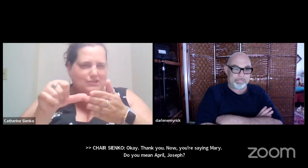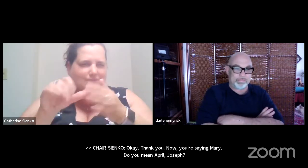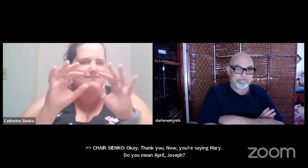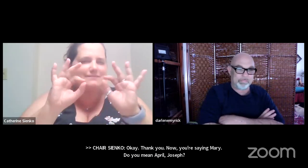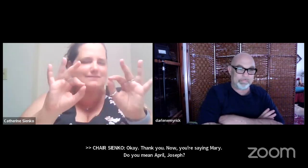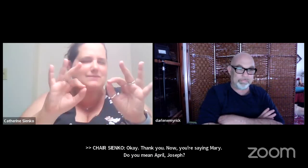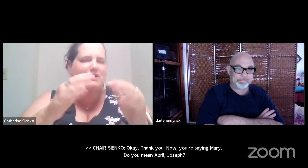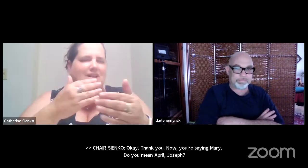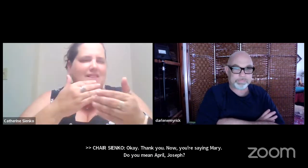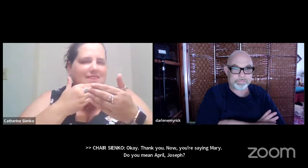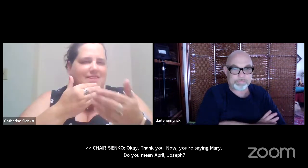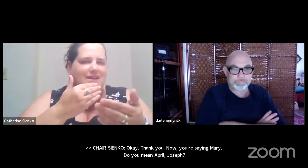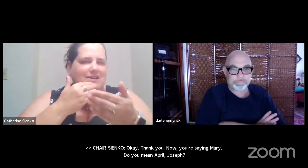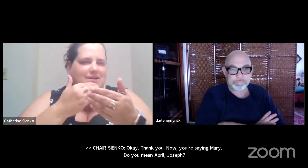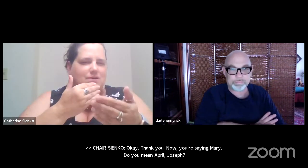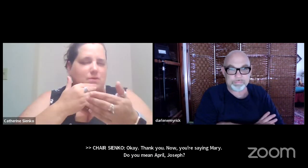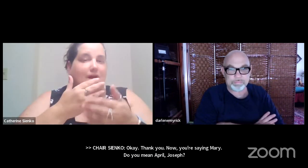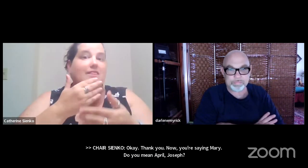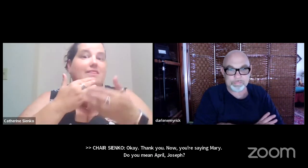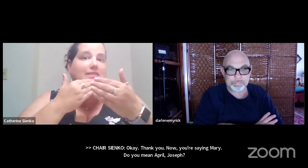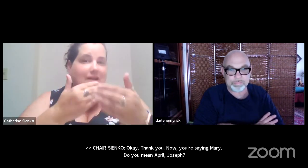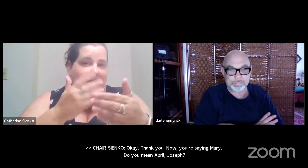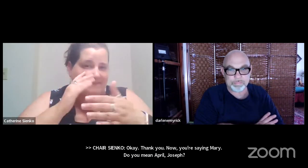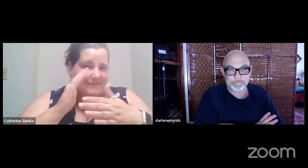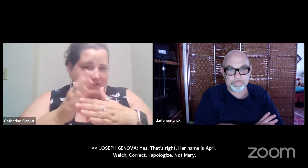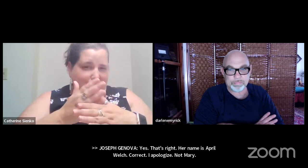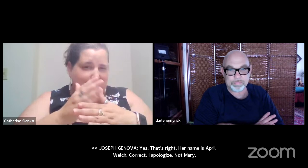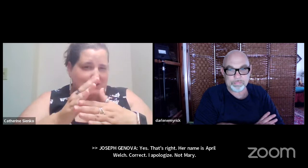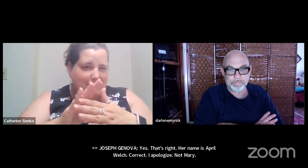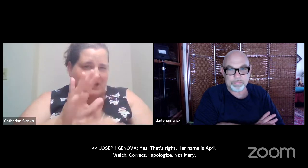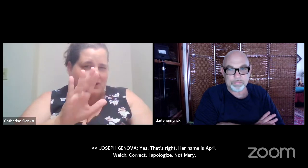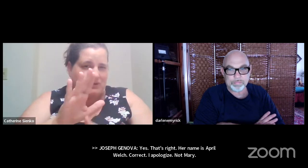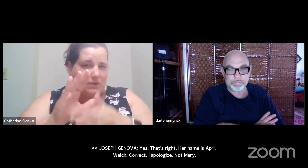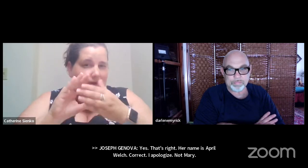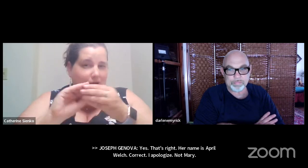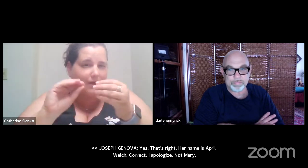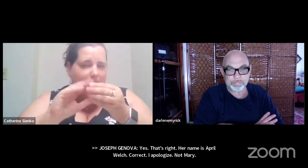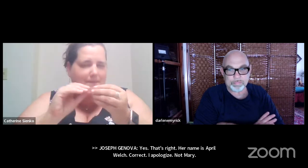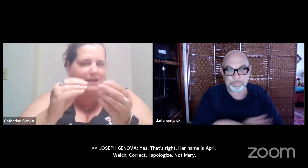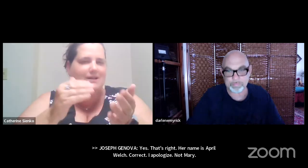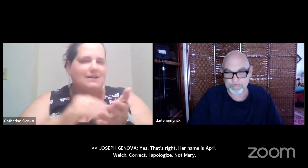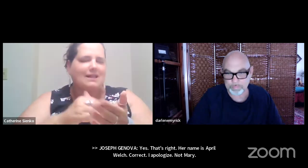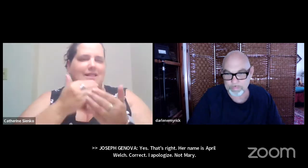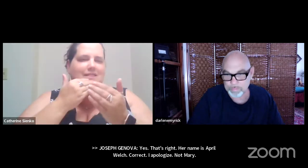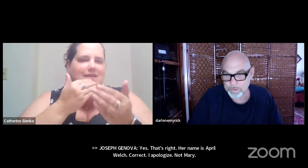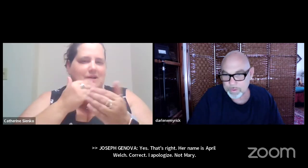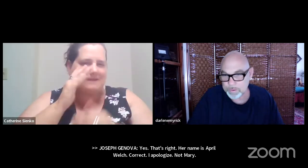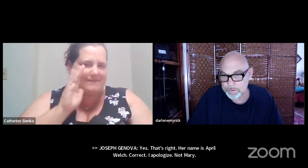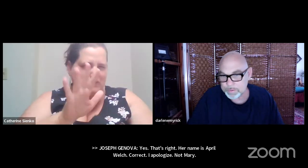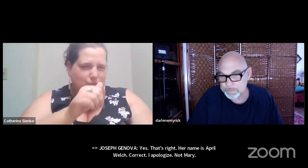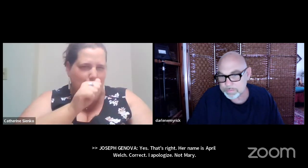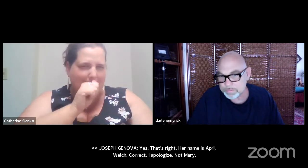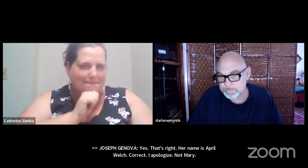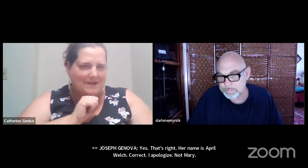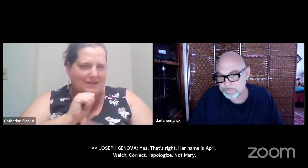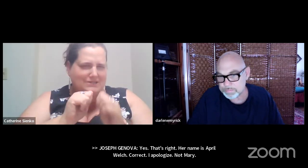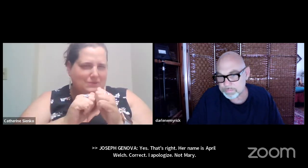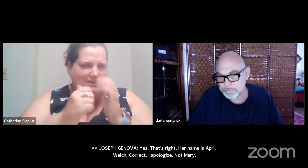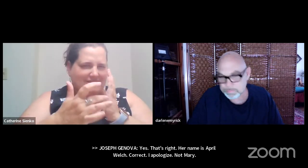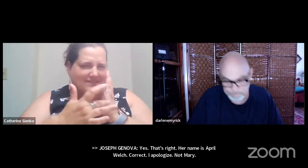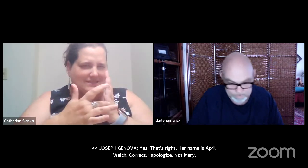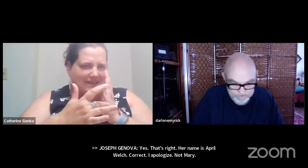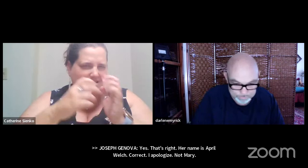Okay, just wanted to make sure that we were on the same page. Thank you so much for sharing your